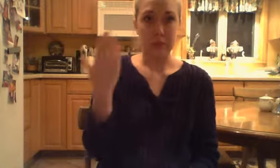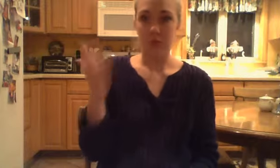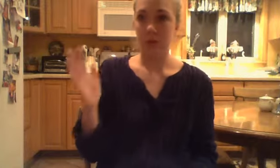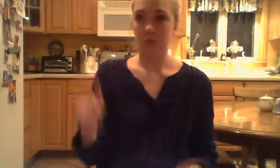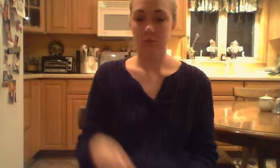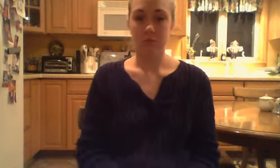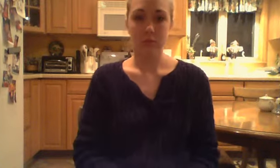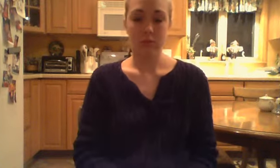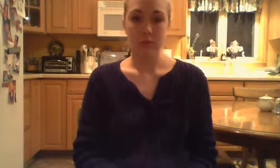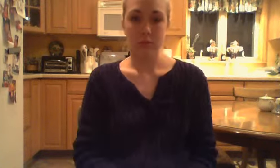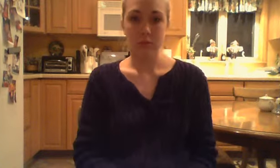What happened?